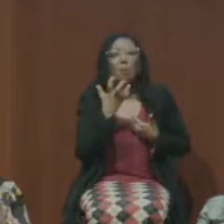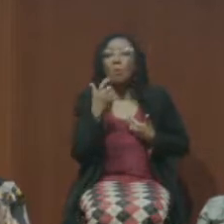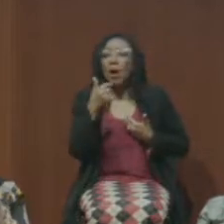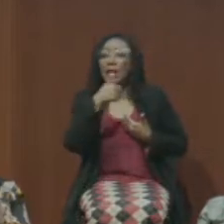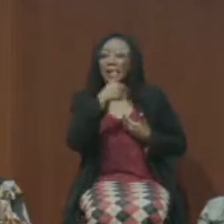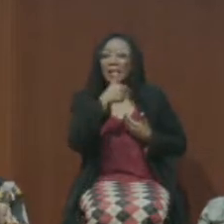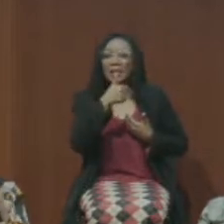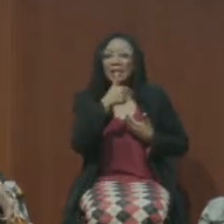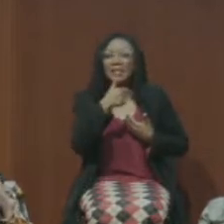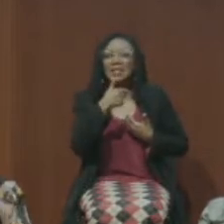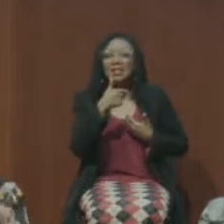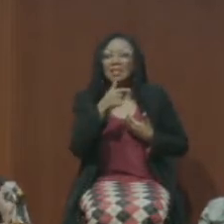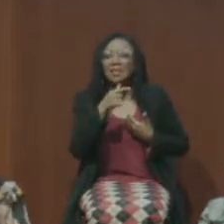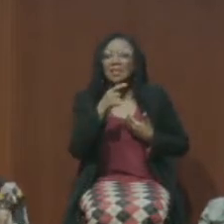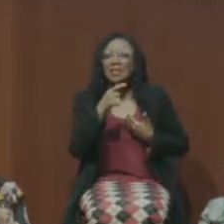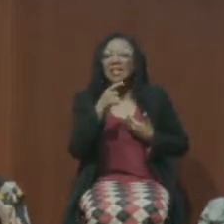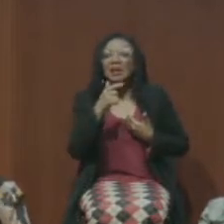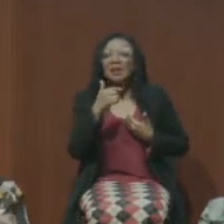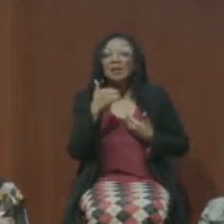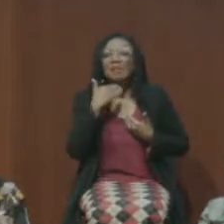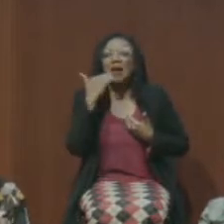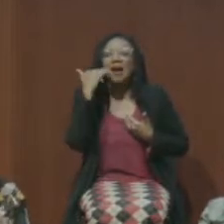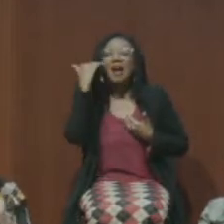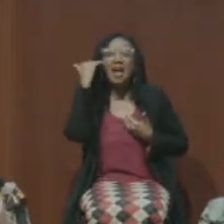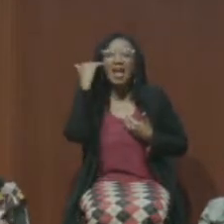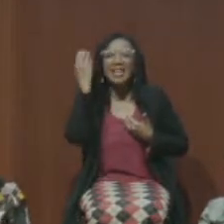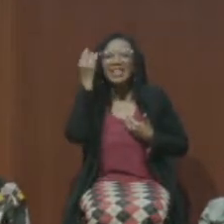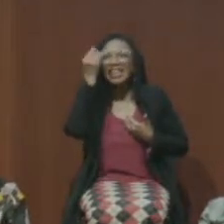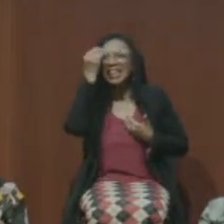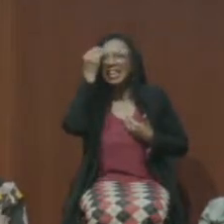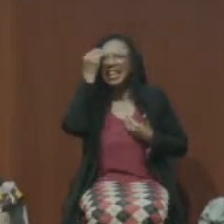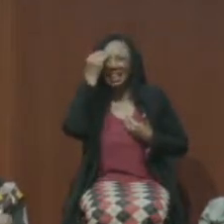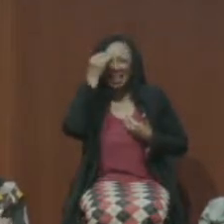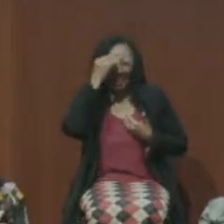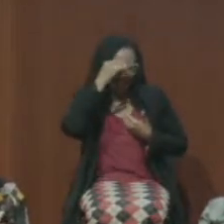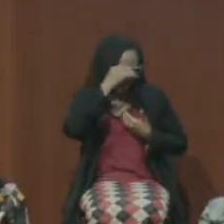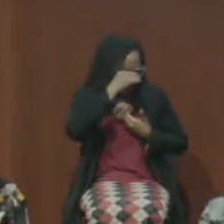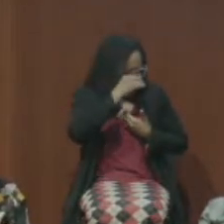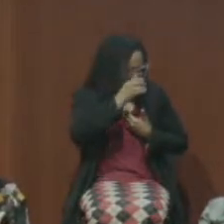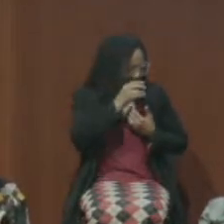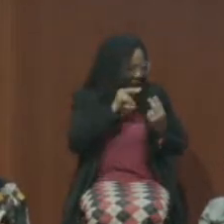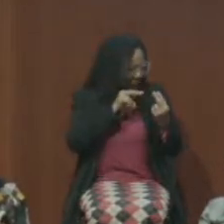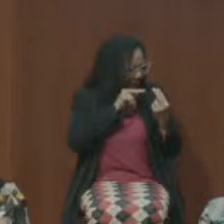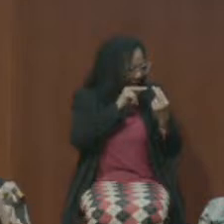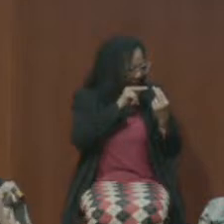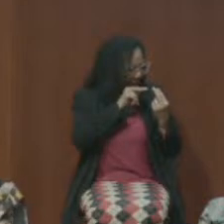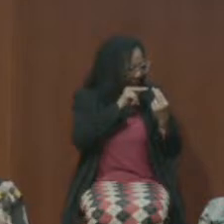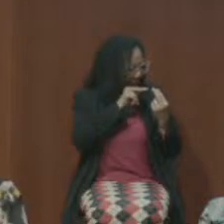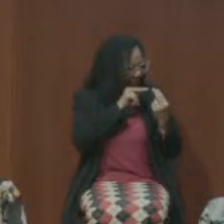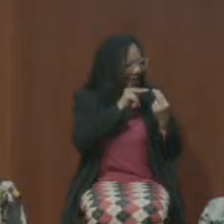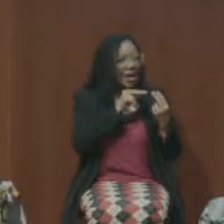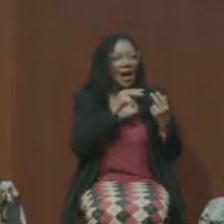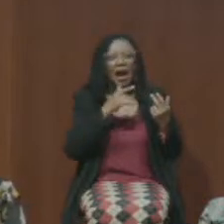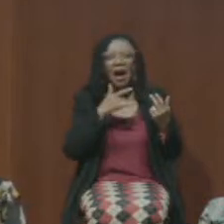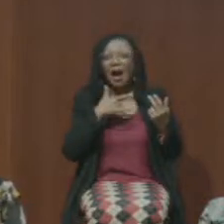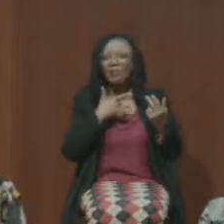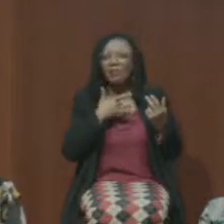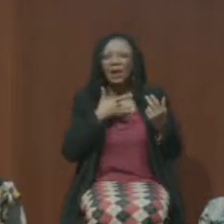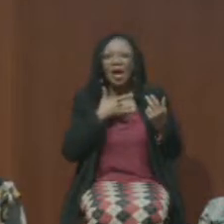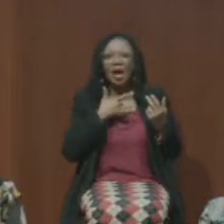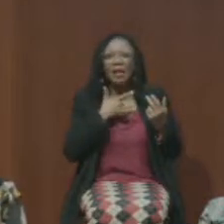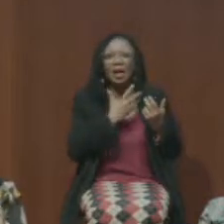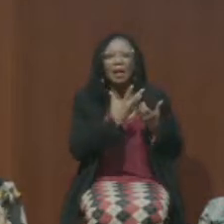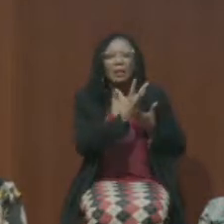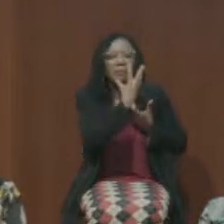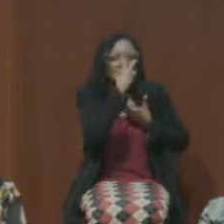to like just put my head and face with her face. And I wanted to tell her that